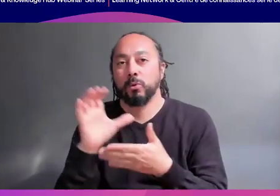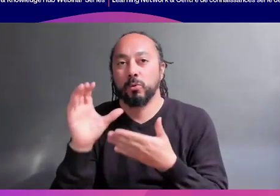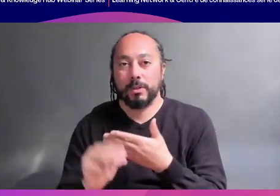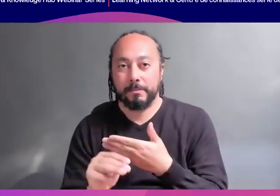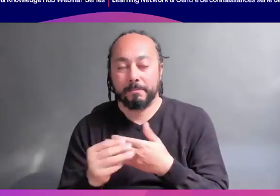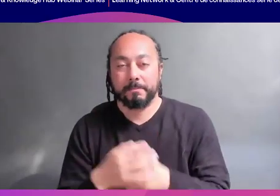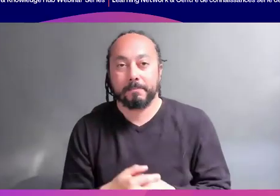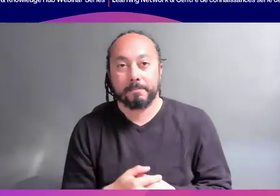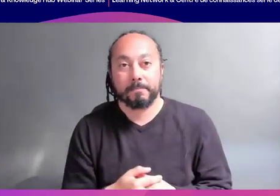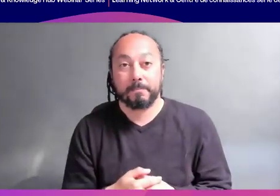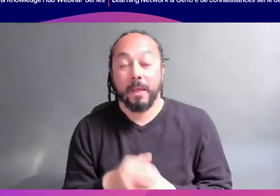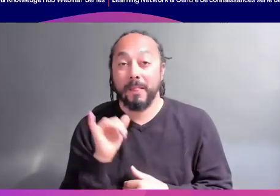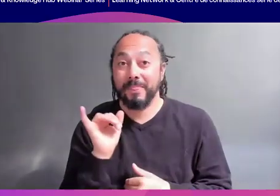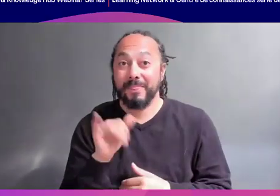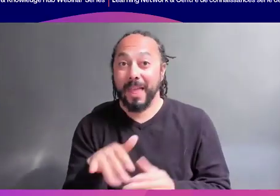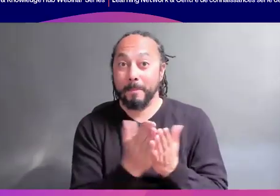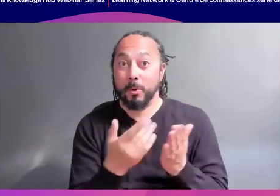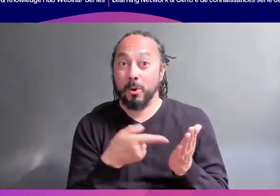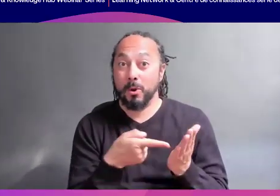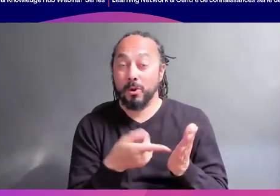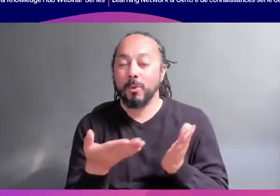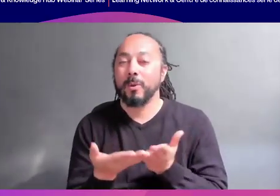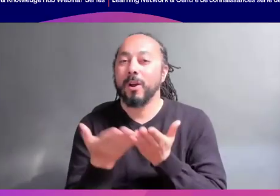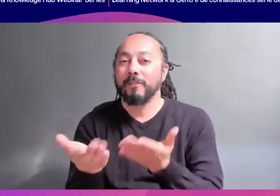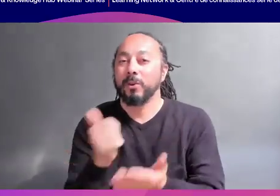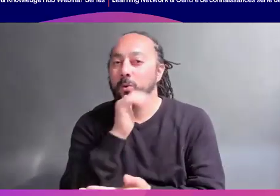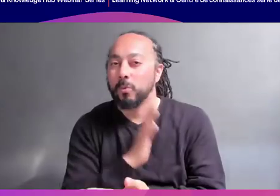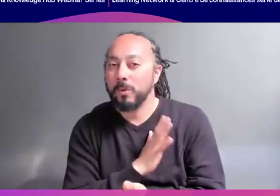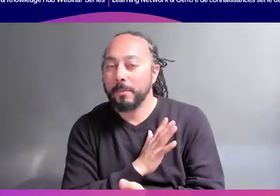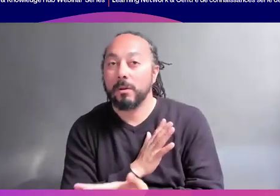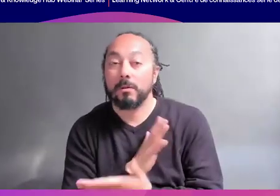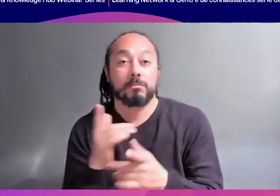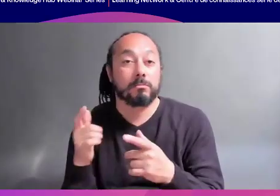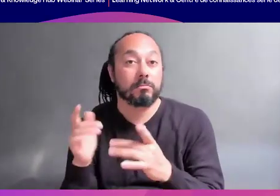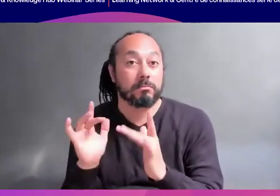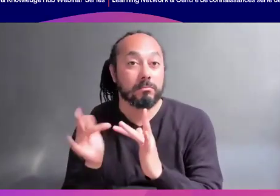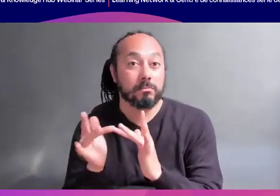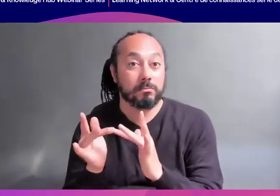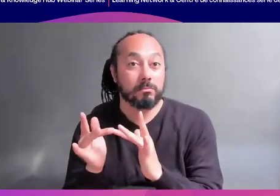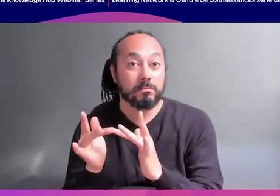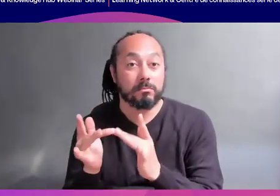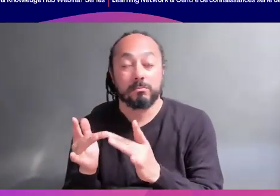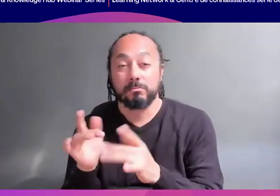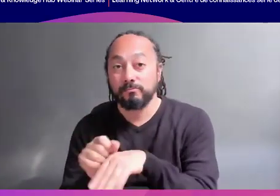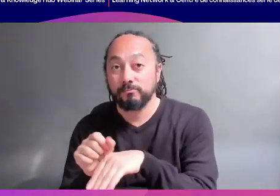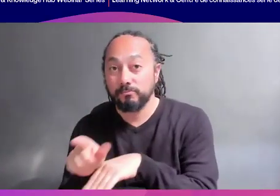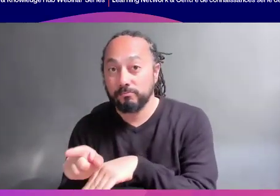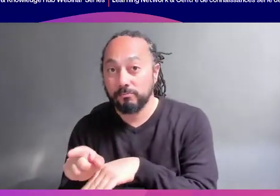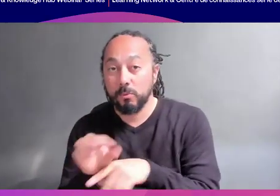to women either electronically or in paper, or